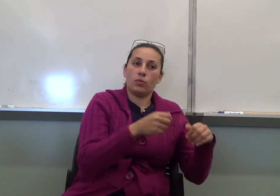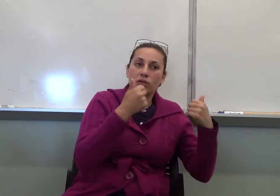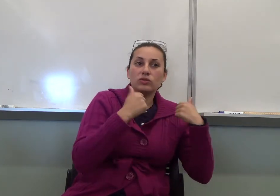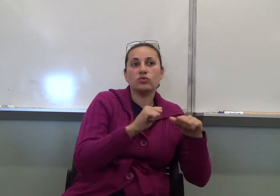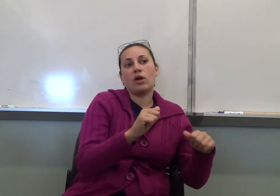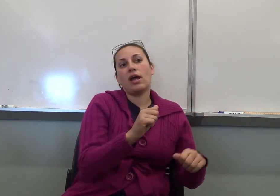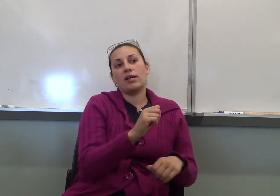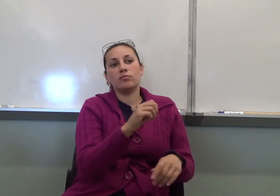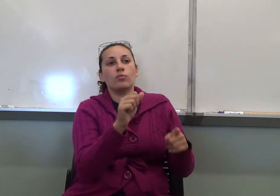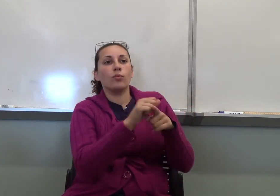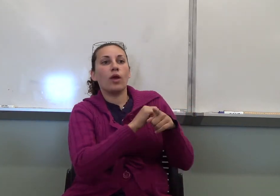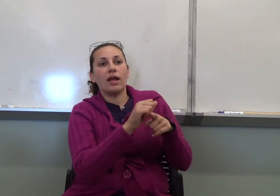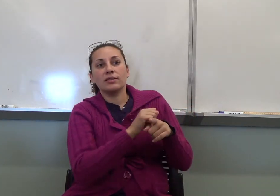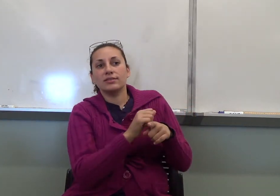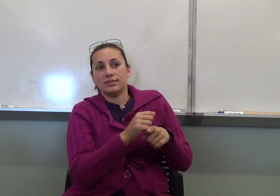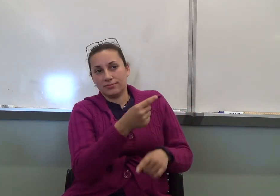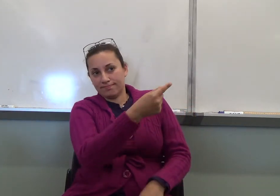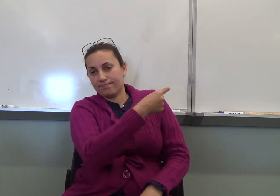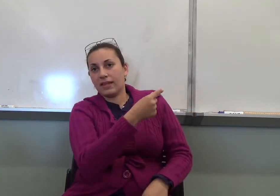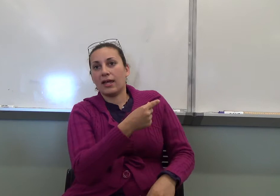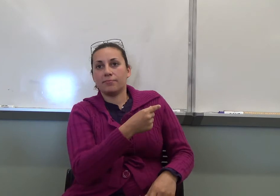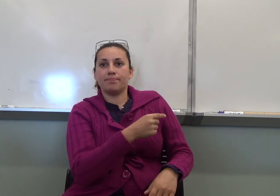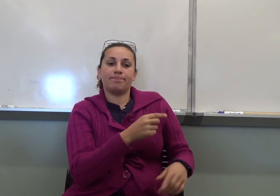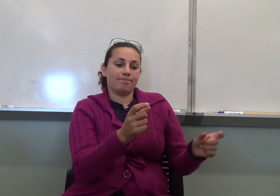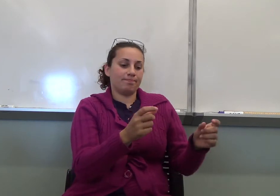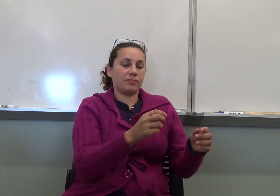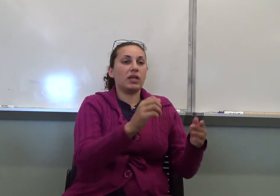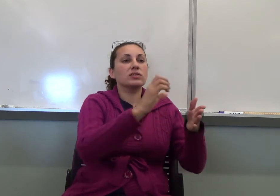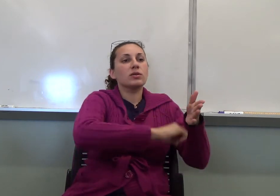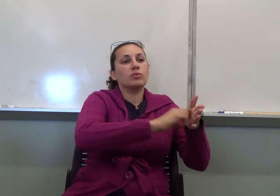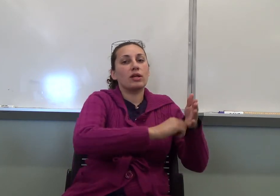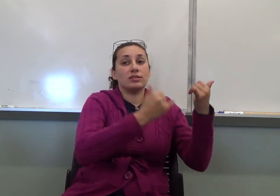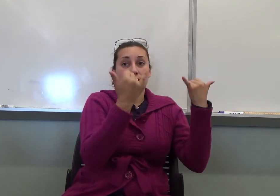actually develop the ability to understand what that negative number is.